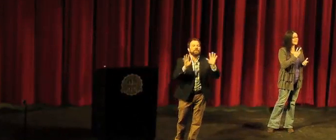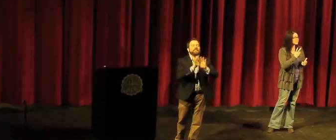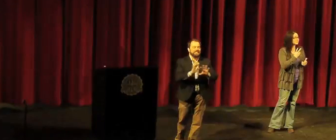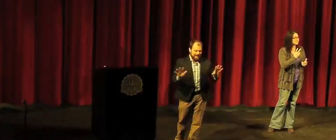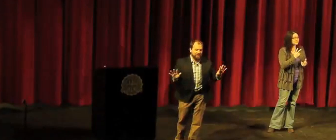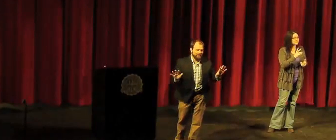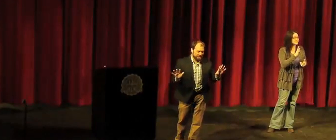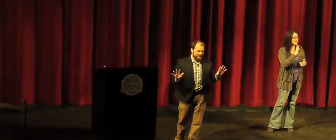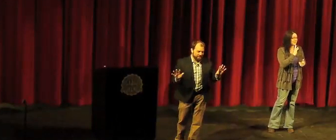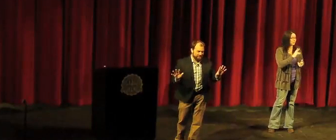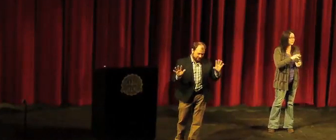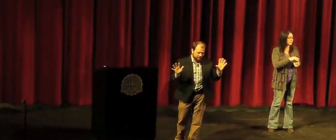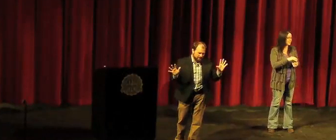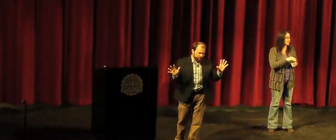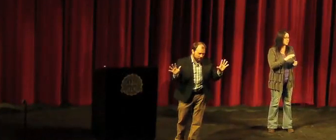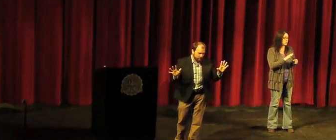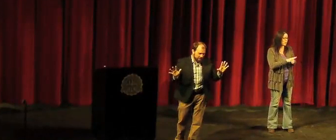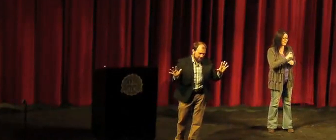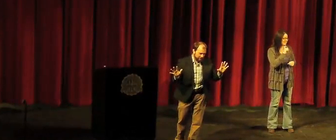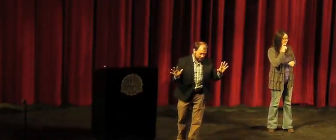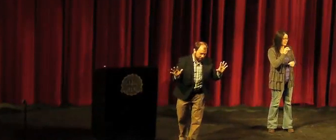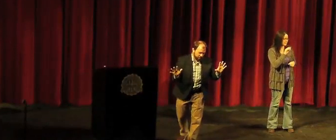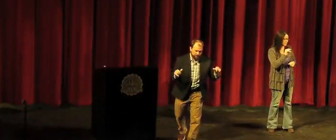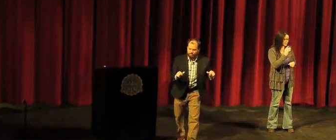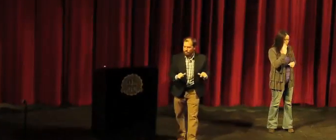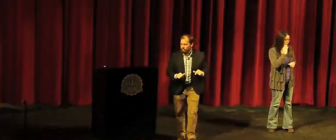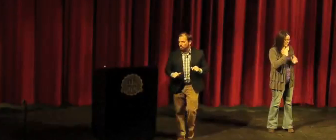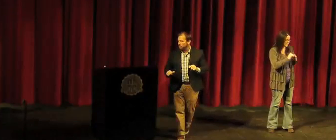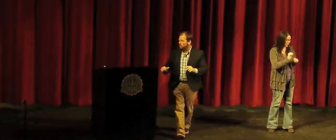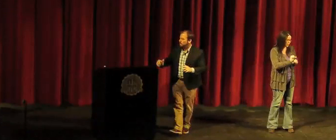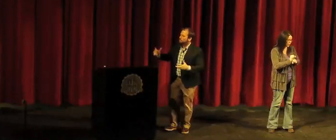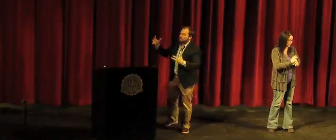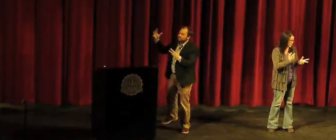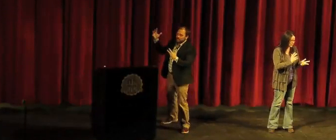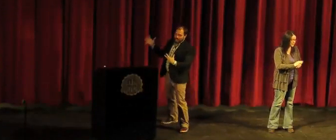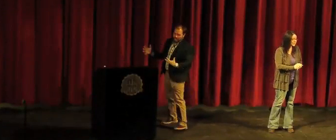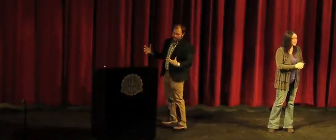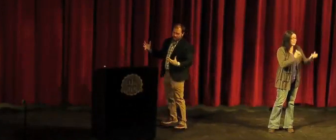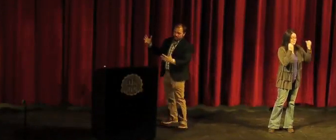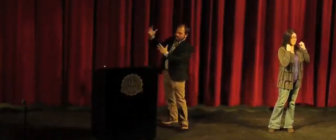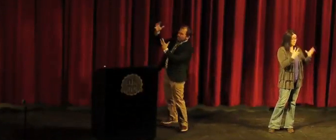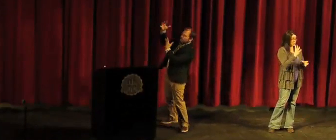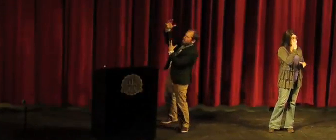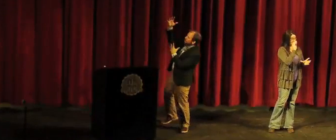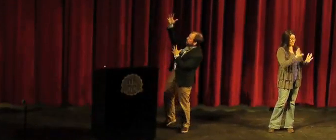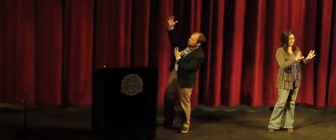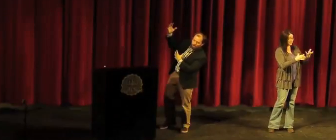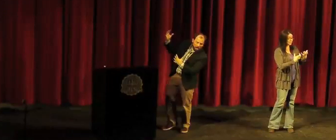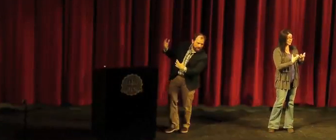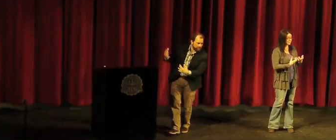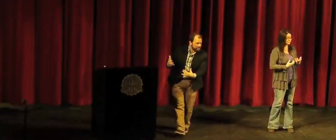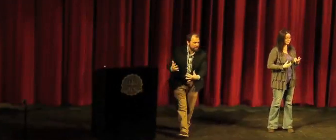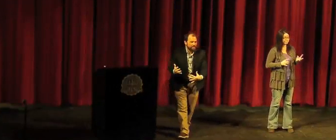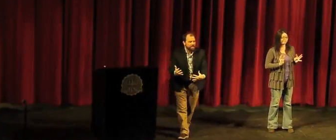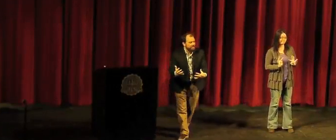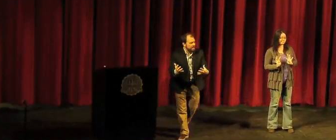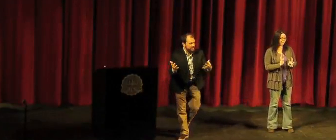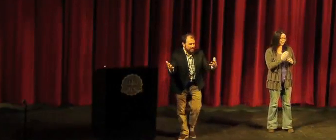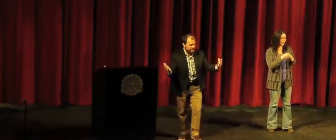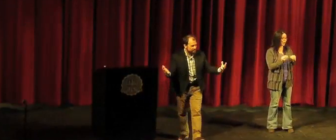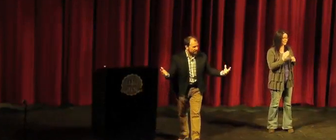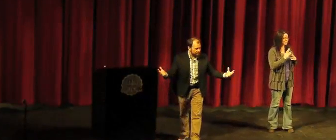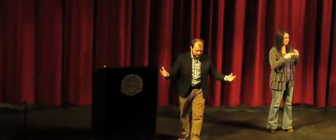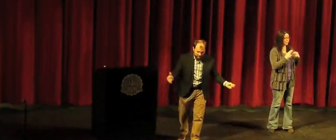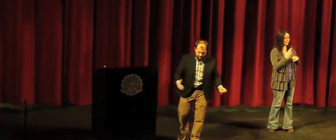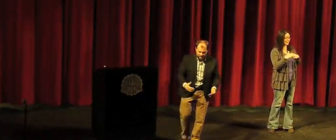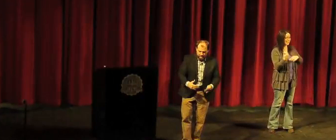it's going to be entirely sexist, right? You know, that's how beer commercials work. So, bunch of guys come out of their office building at the end of the